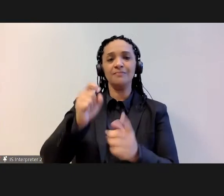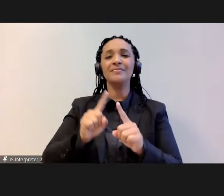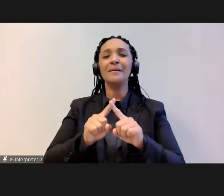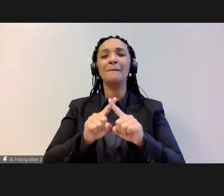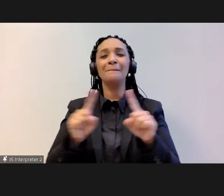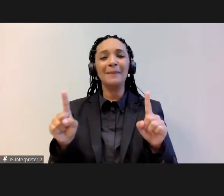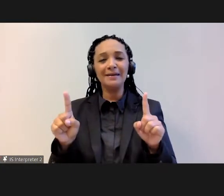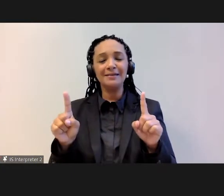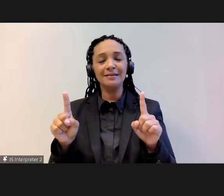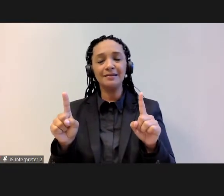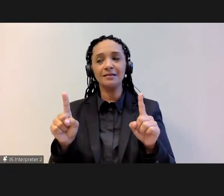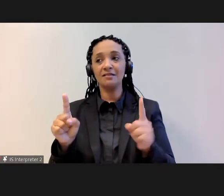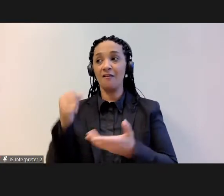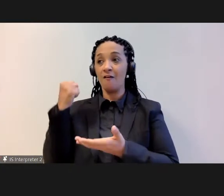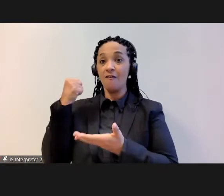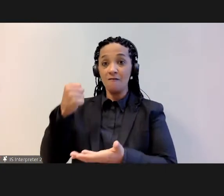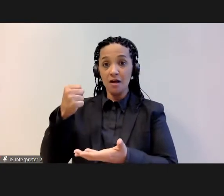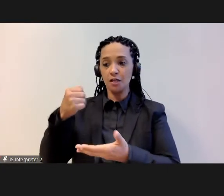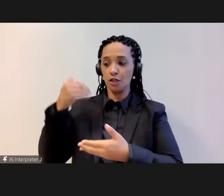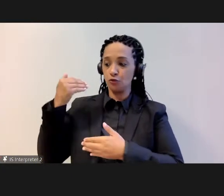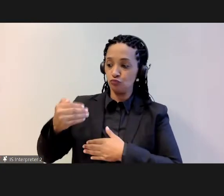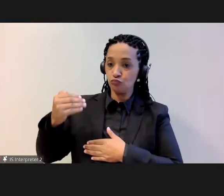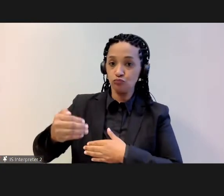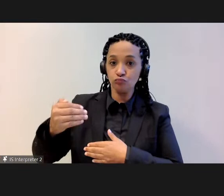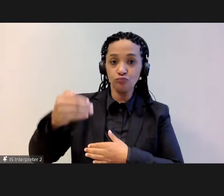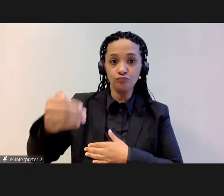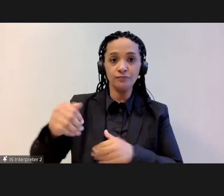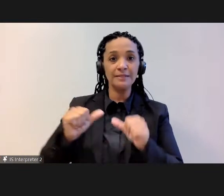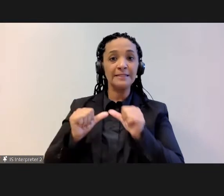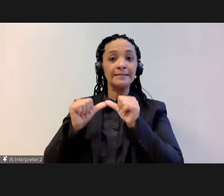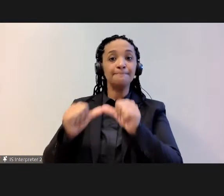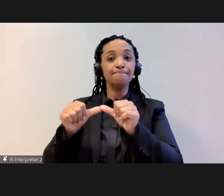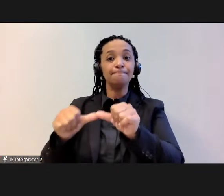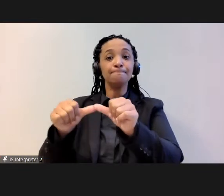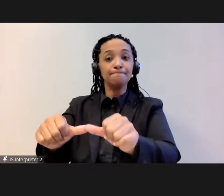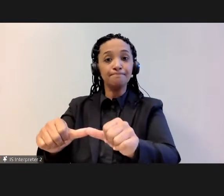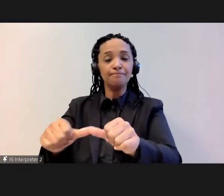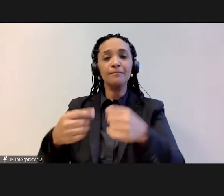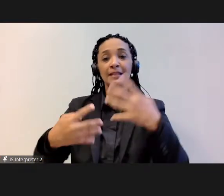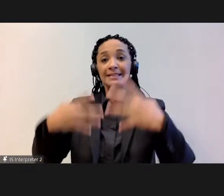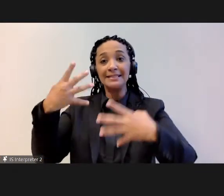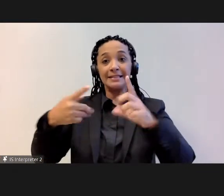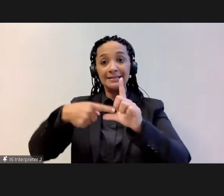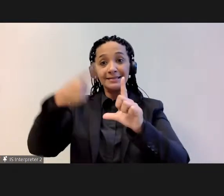sustainability of funding of the major statistical activities is still very low.